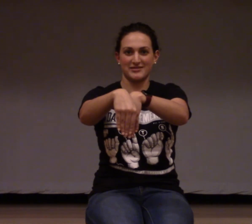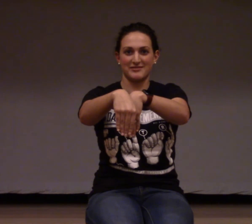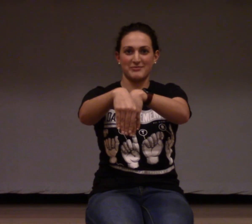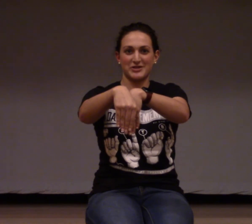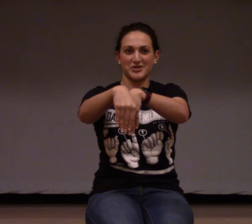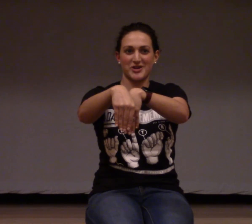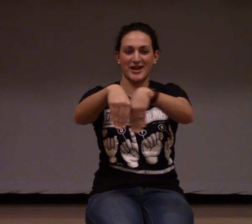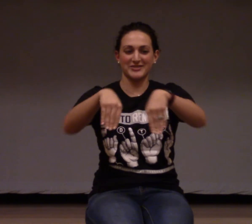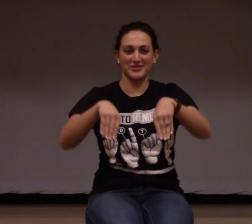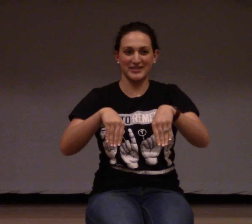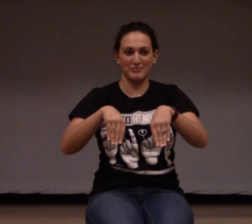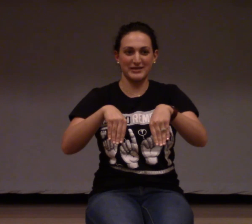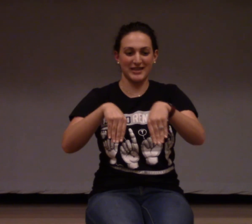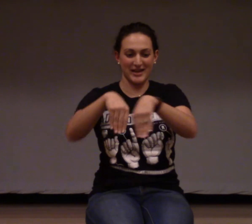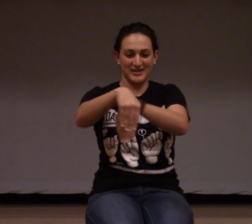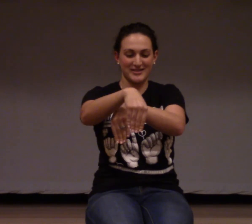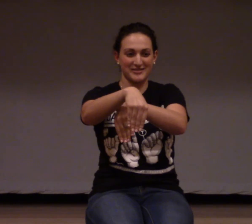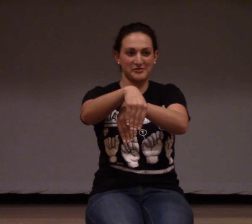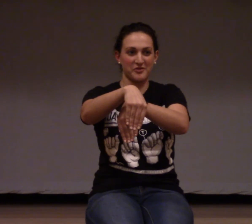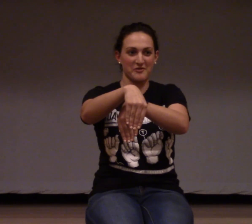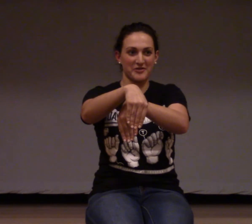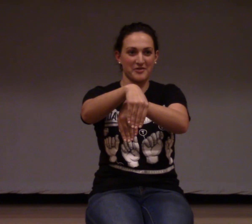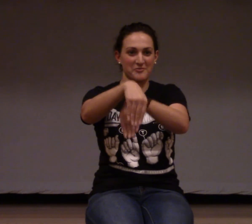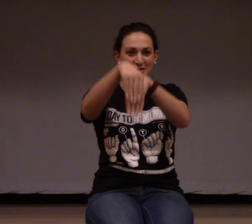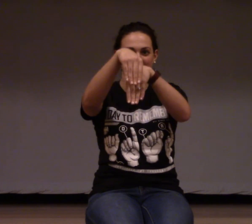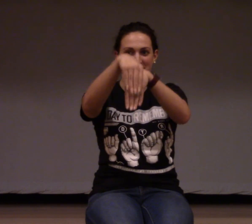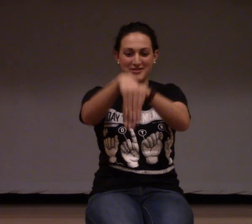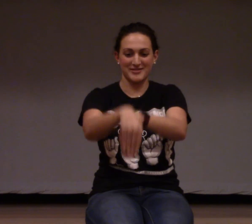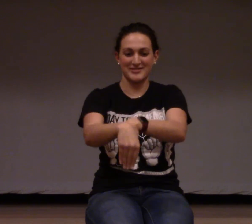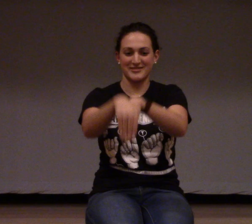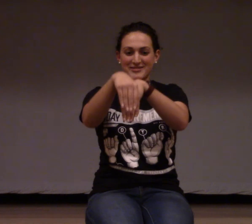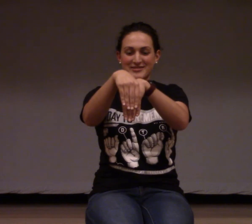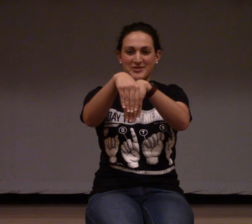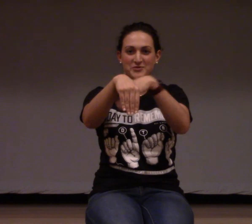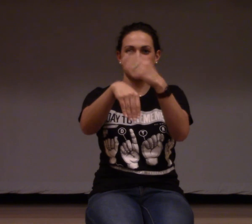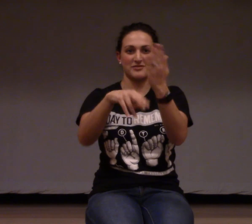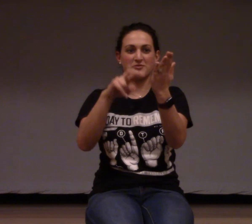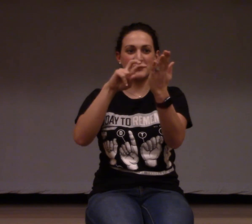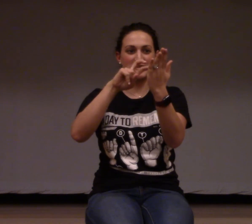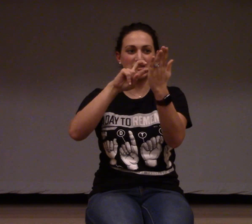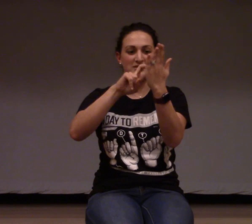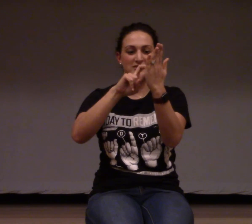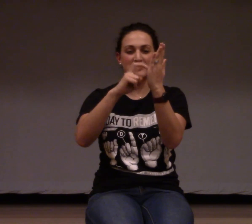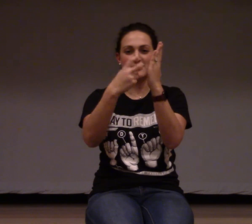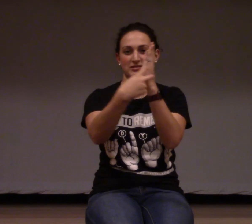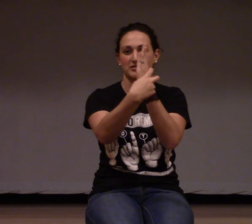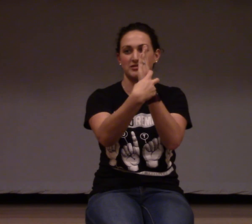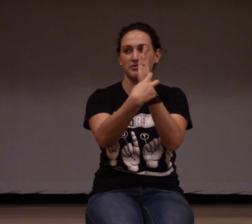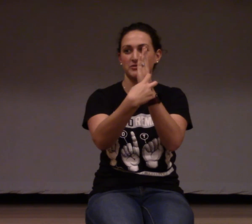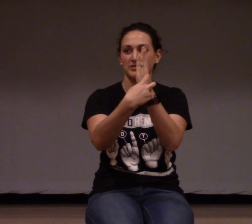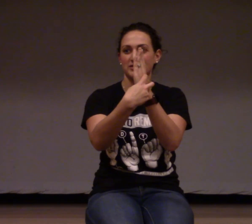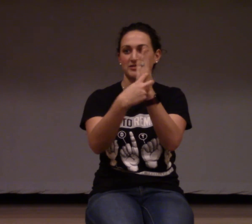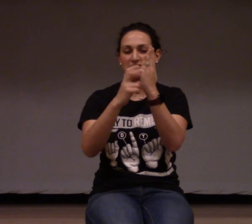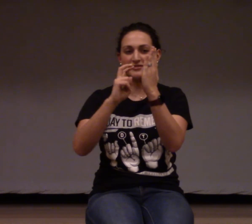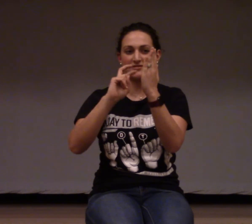Make sure your hands aren't side by side or in front of one another. Toast or toast.